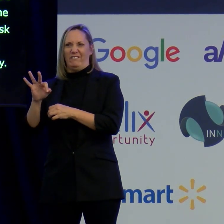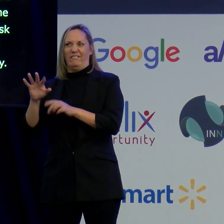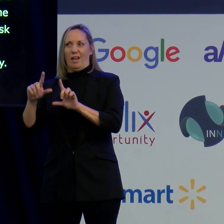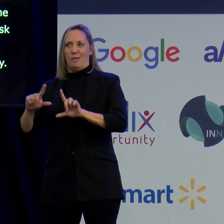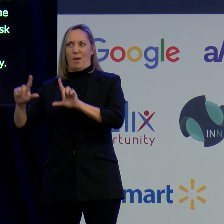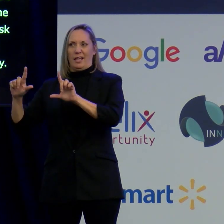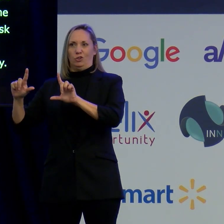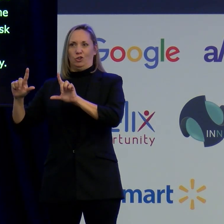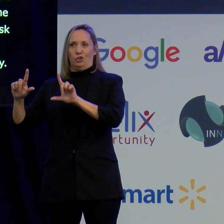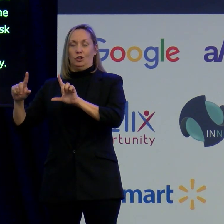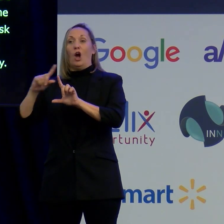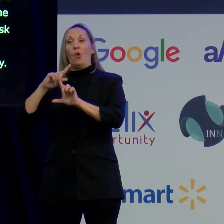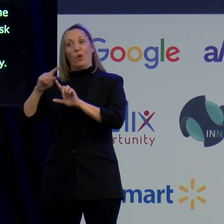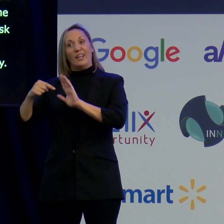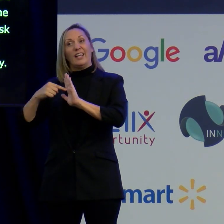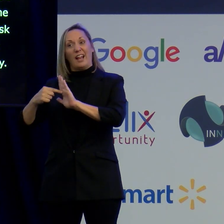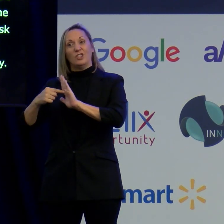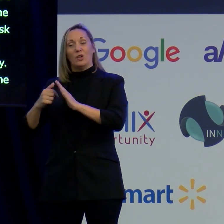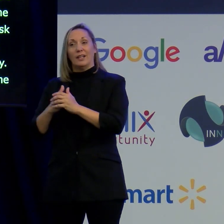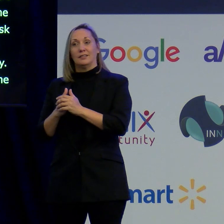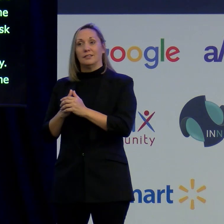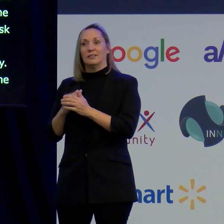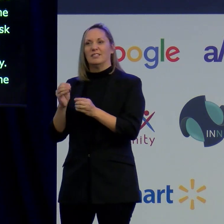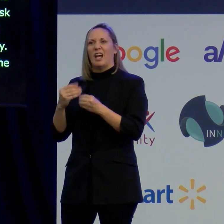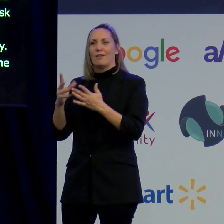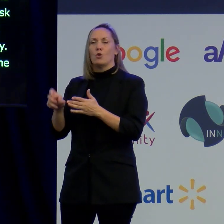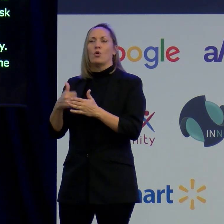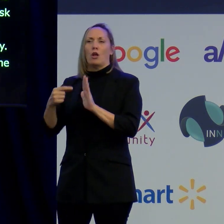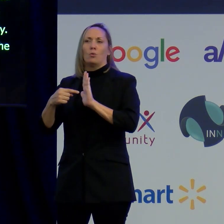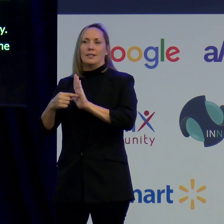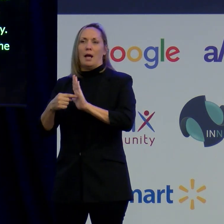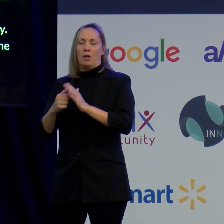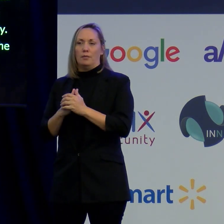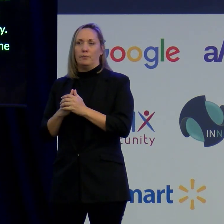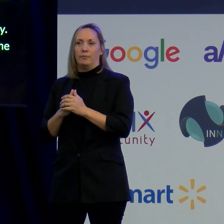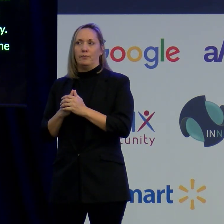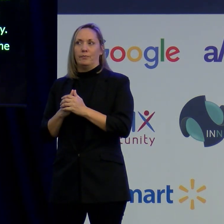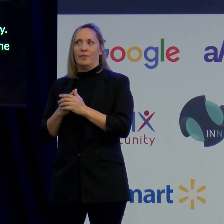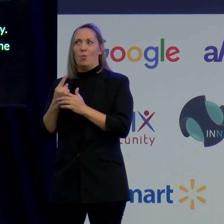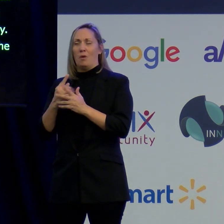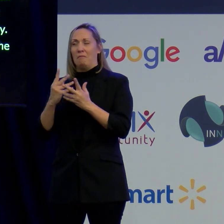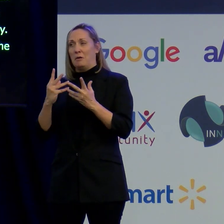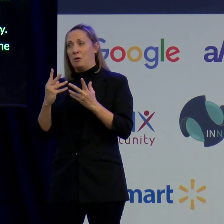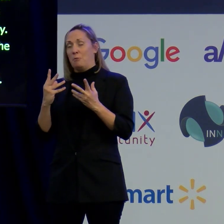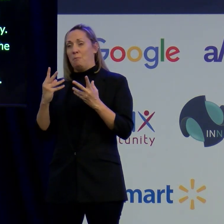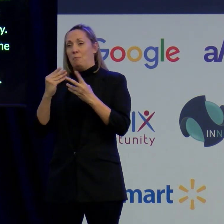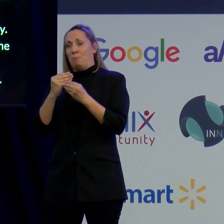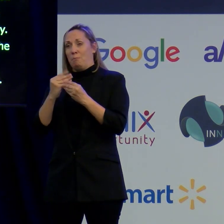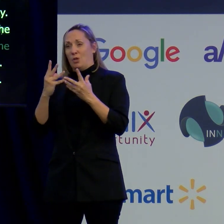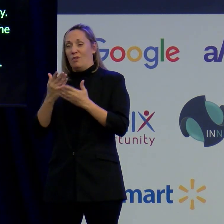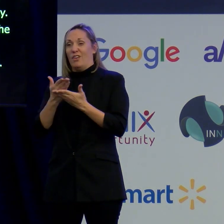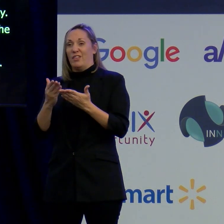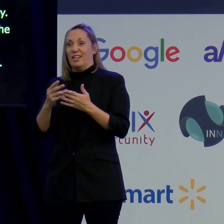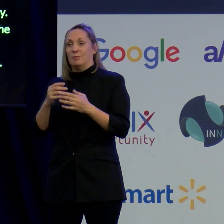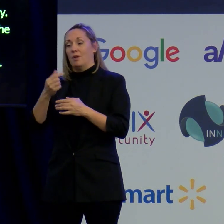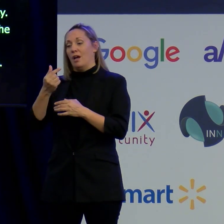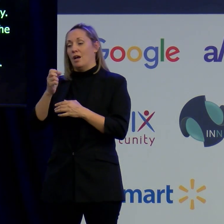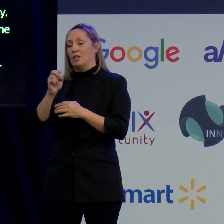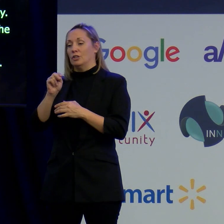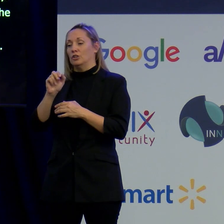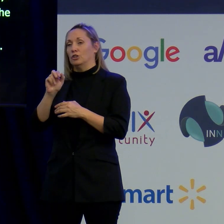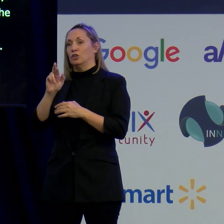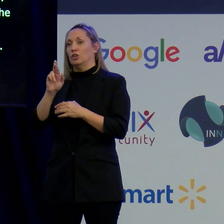that really illustrate this, and I'll give you one other example. One of the beautiful things about generative AI is